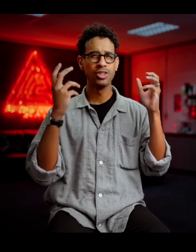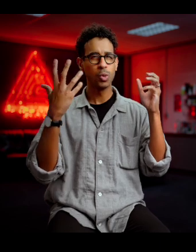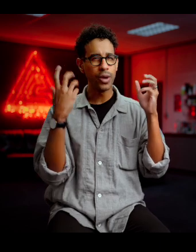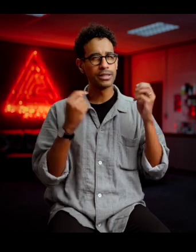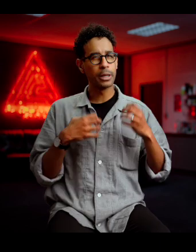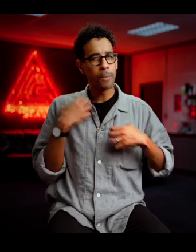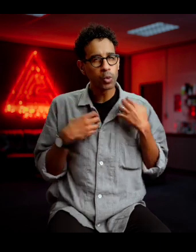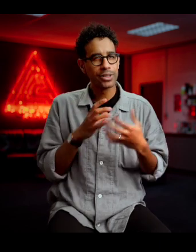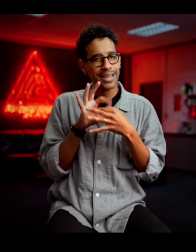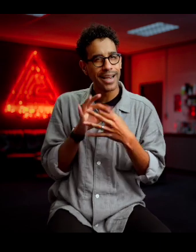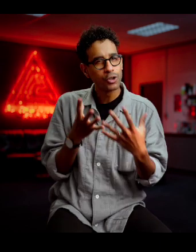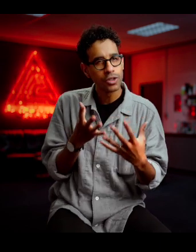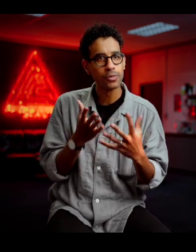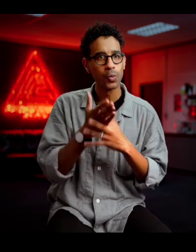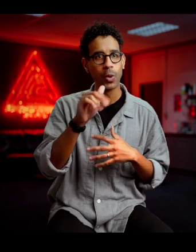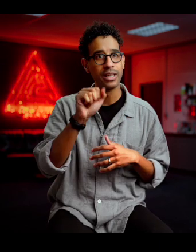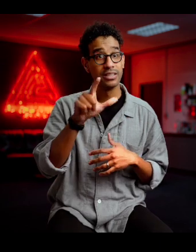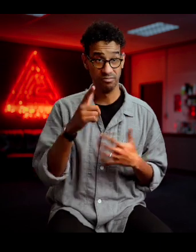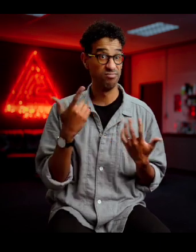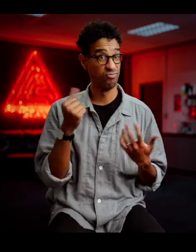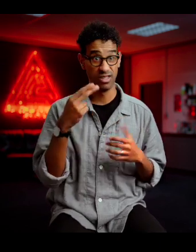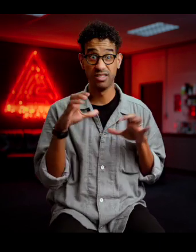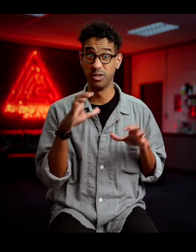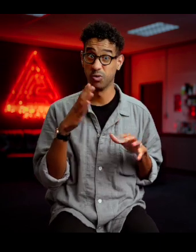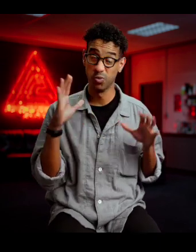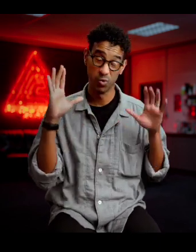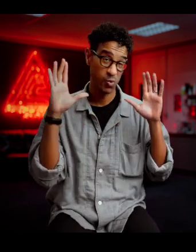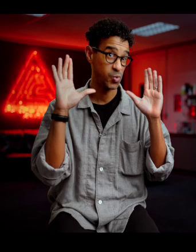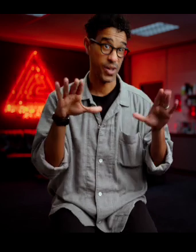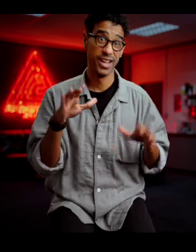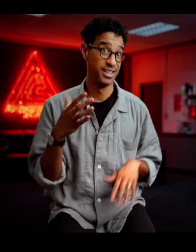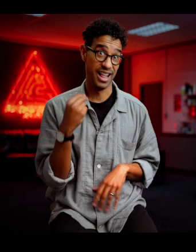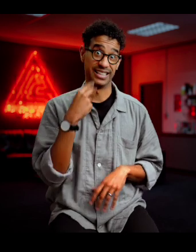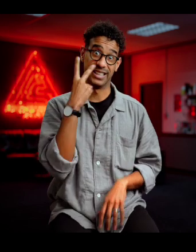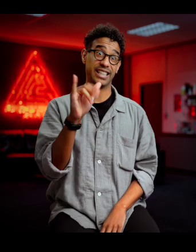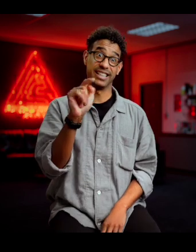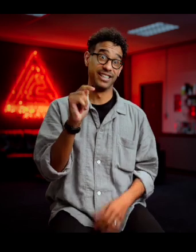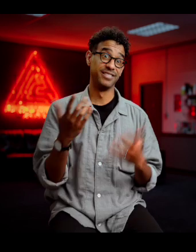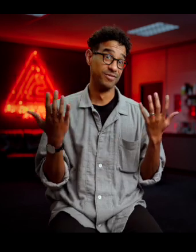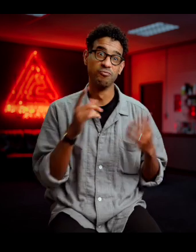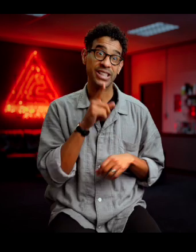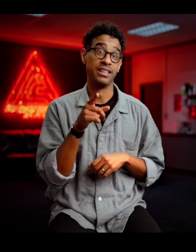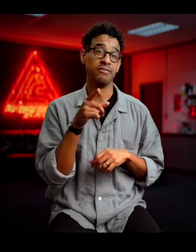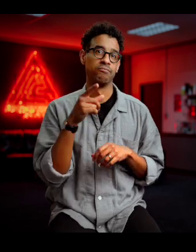to her, but to be emotionally connected with her through ASL. And Tessa did an amazing job, and you'll see that in the